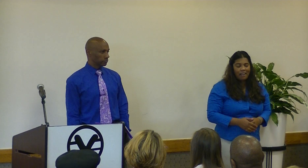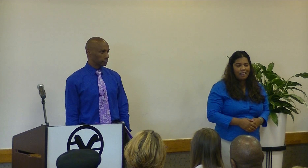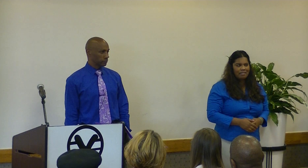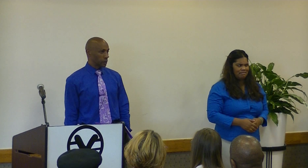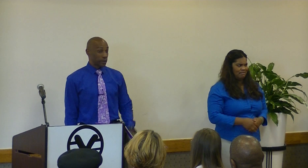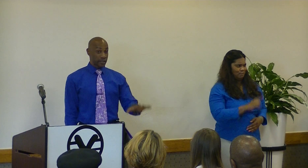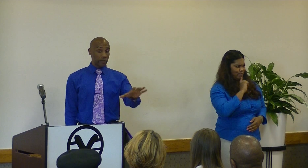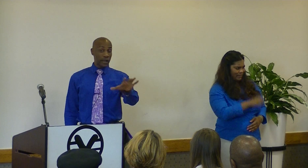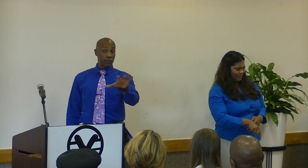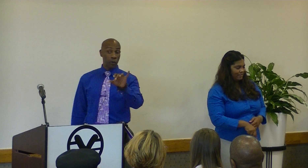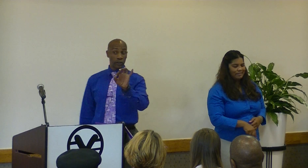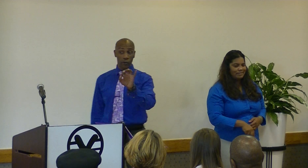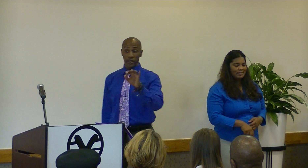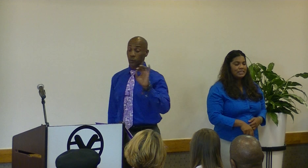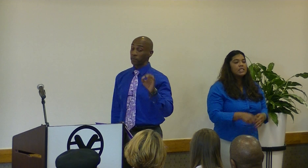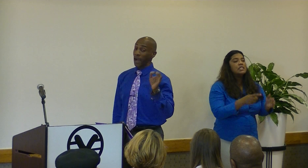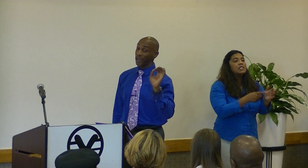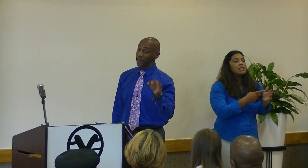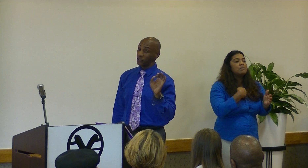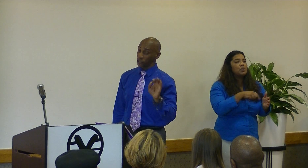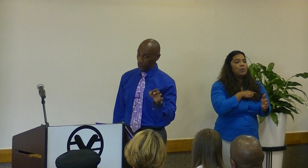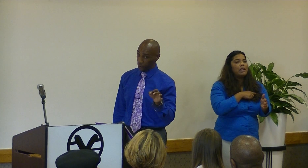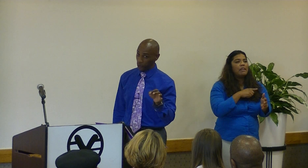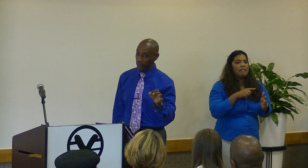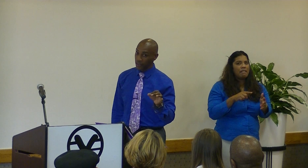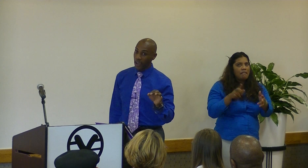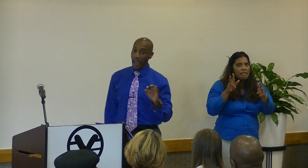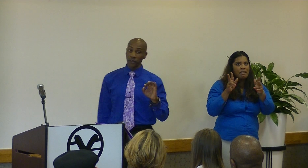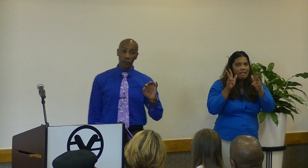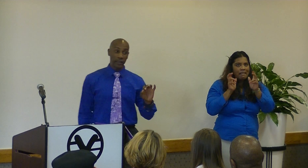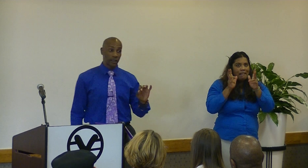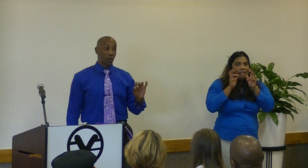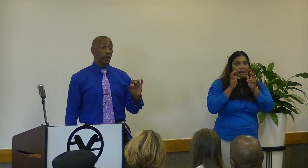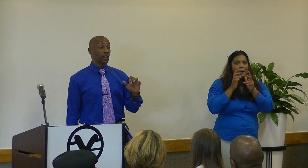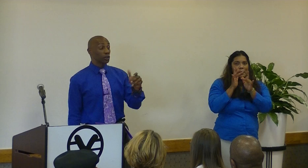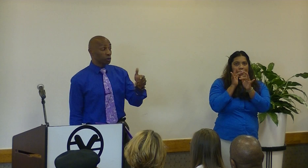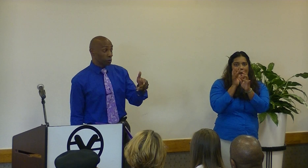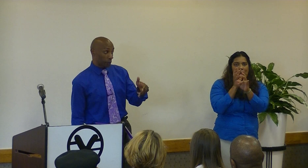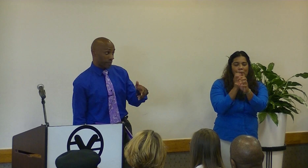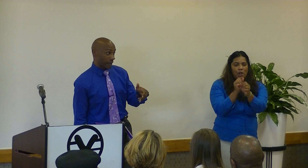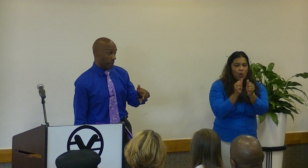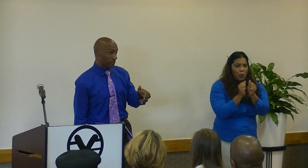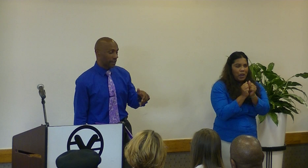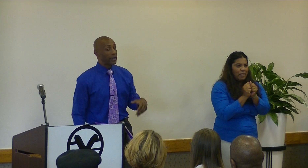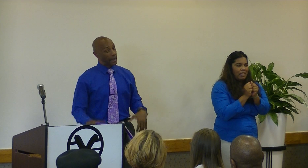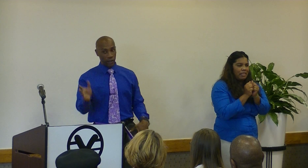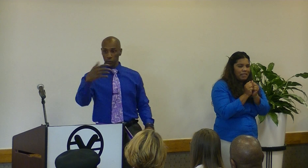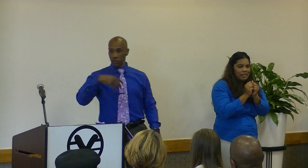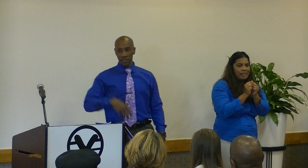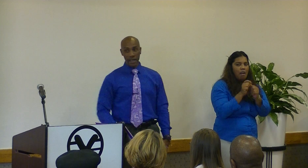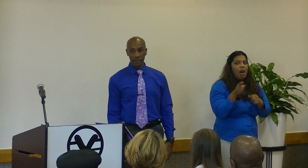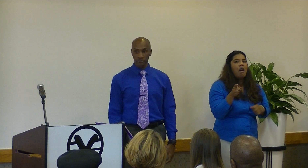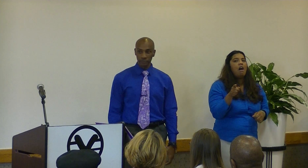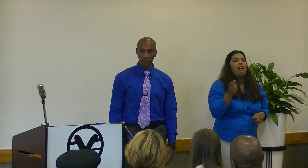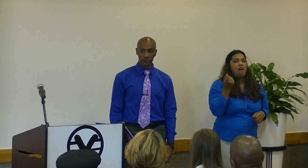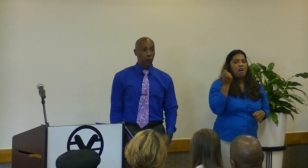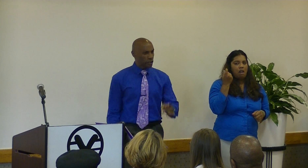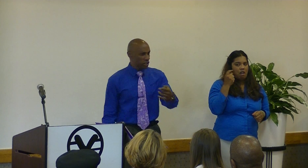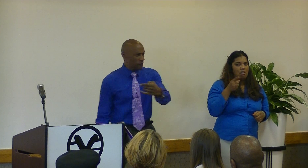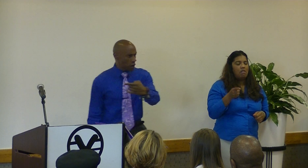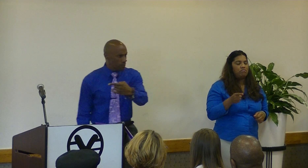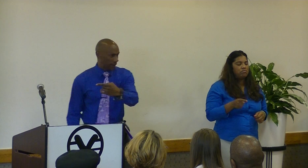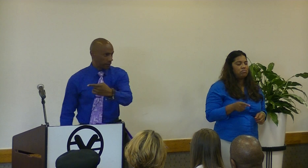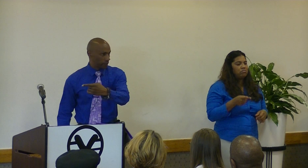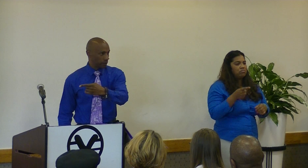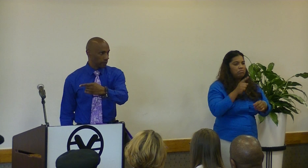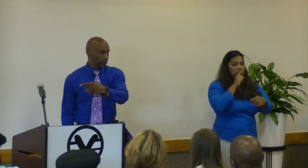Really? Because sometimes what we do is we buy into and we collude with them. I hear what you're saying. We